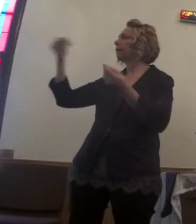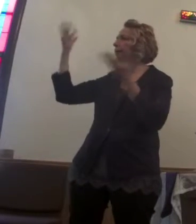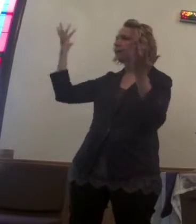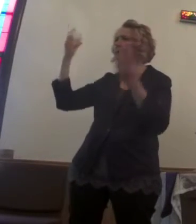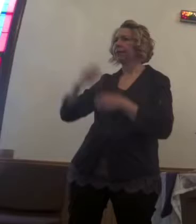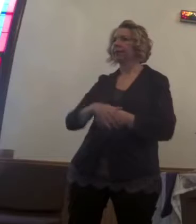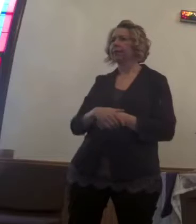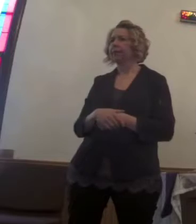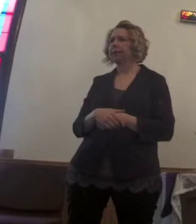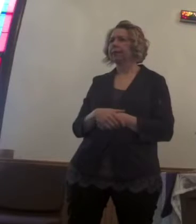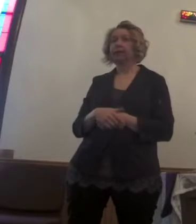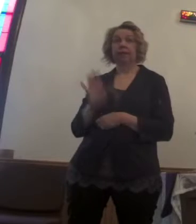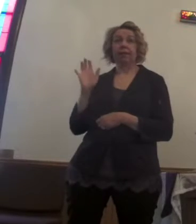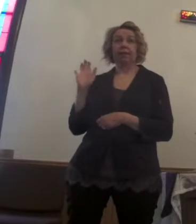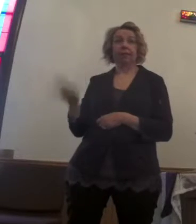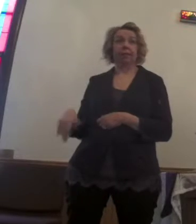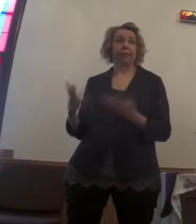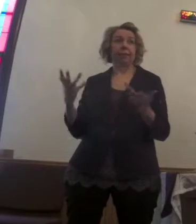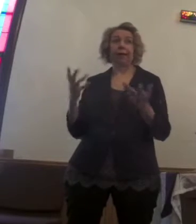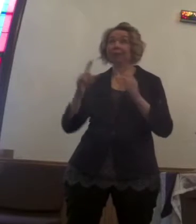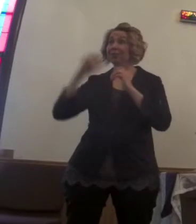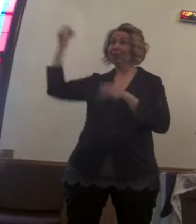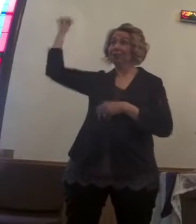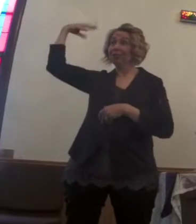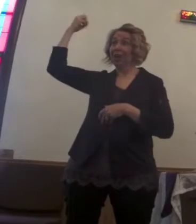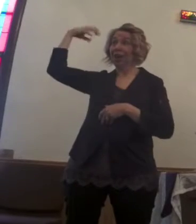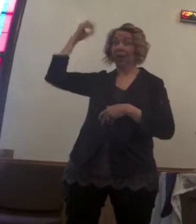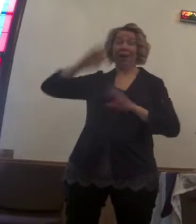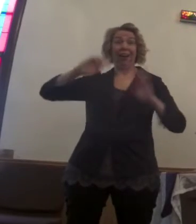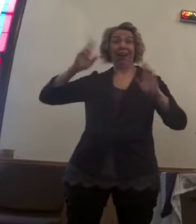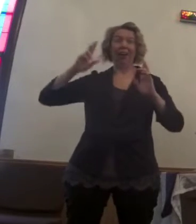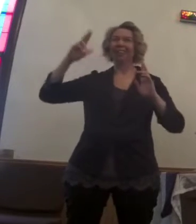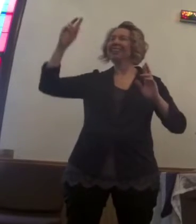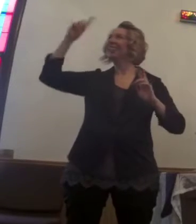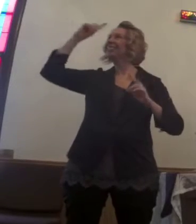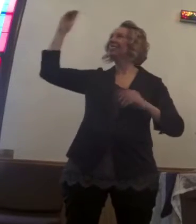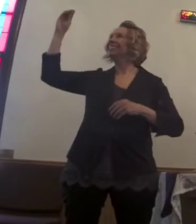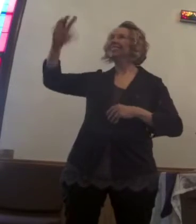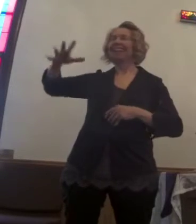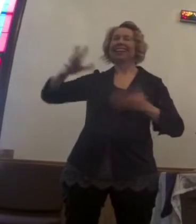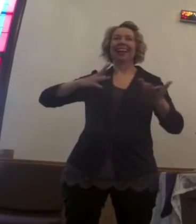You go take a shower and you get whatever you're going to start today and the next thing you know, it's sunny outside and everything's dry.